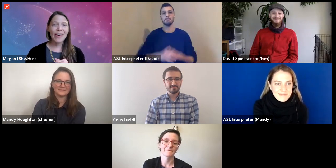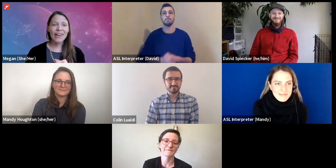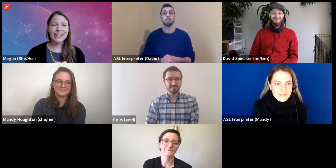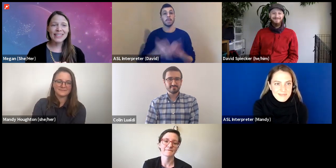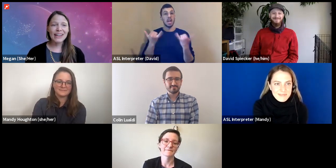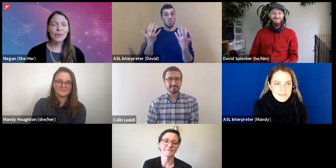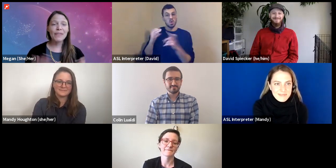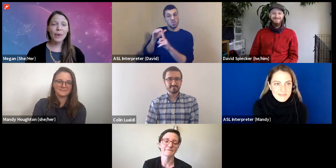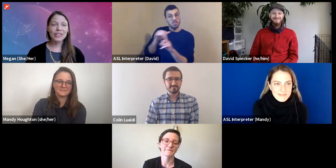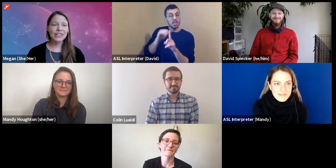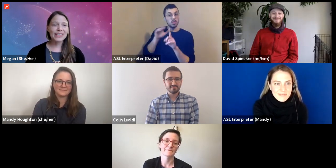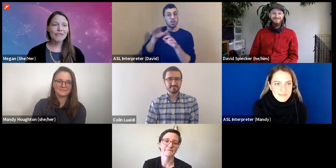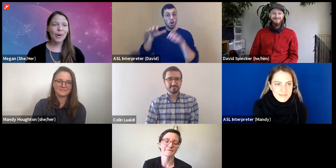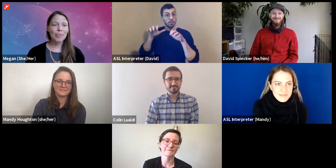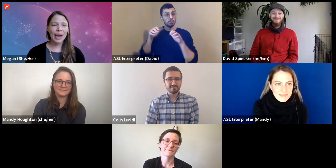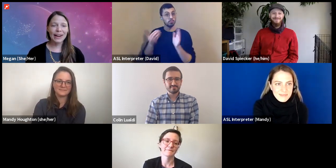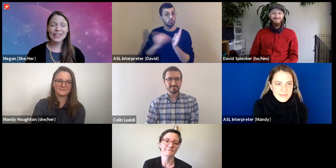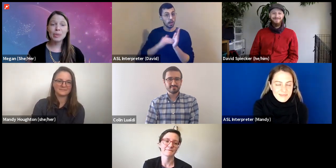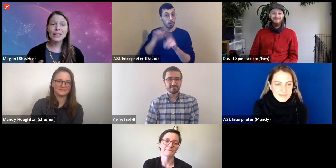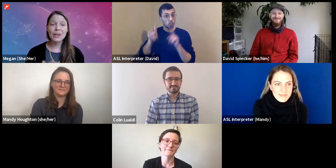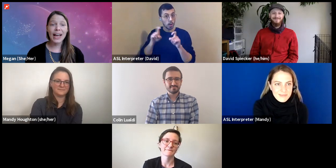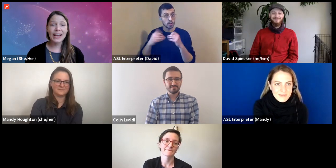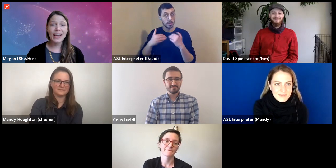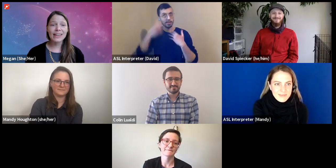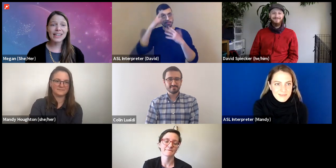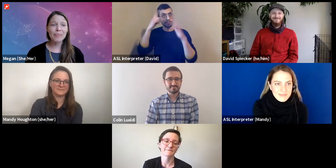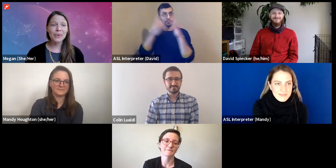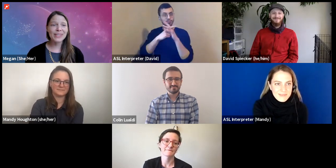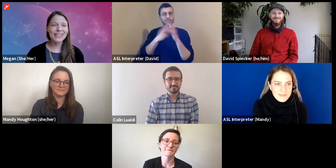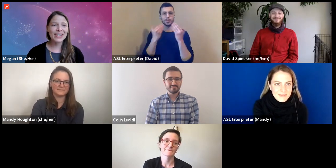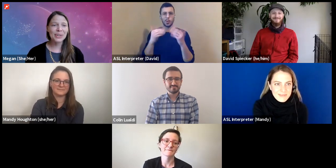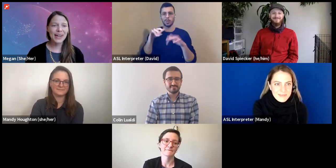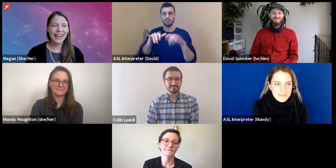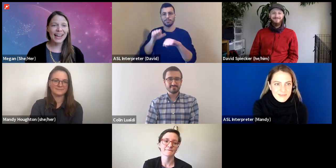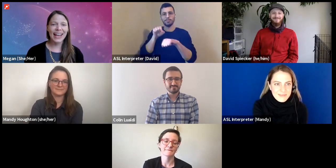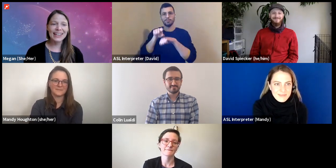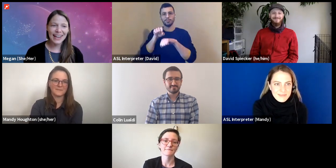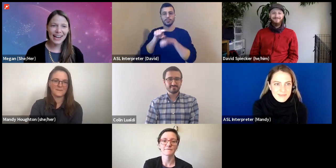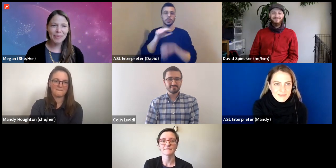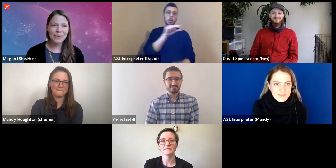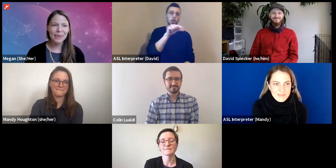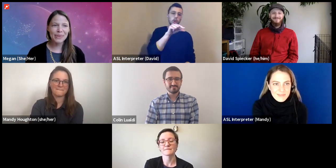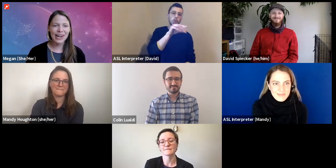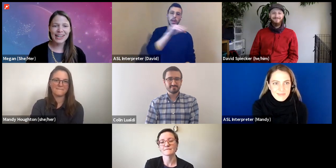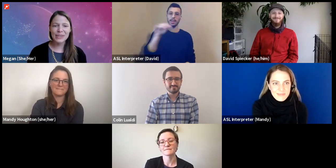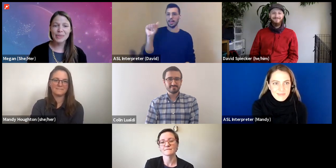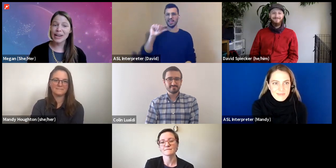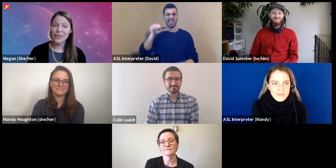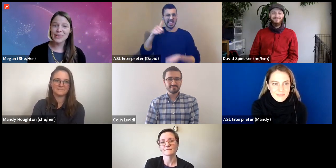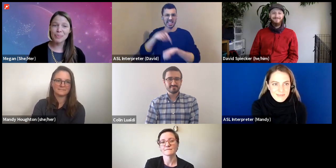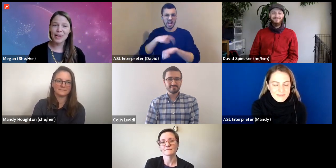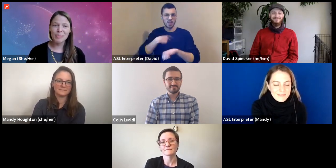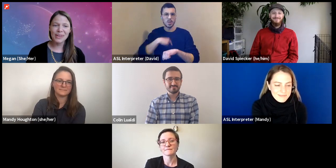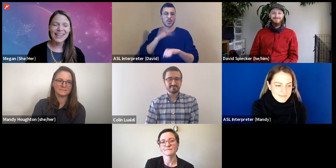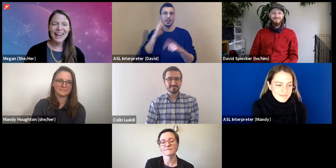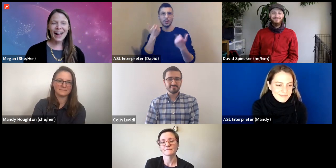want to remind our audience that if you have questions for our panelists, please go ahead and type those into the Q&A at any time, and we will try to get to as many of